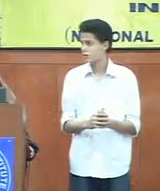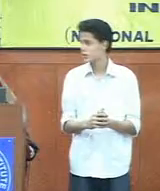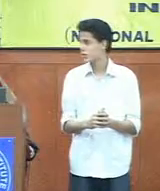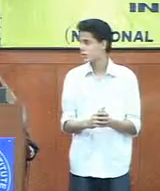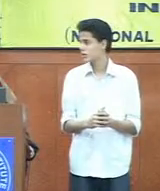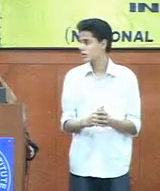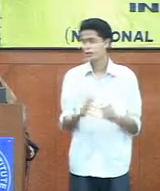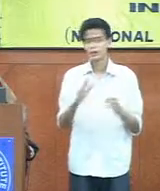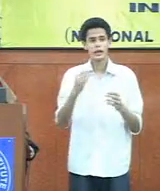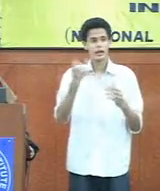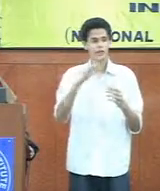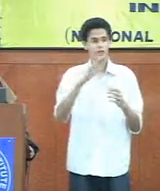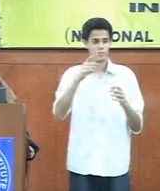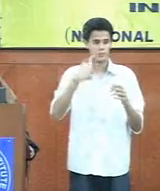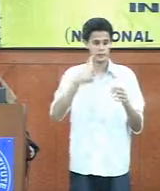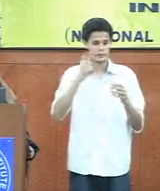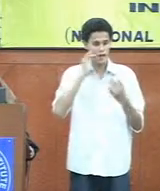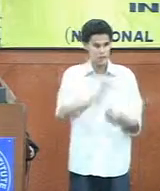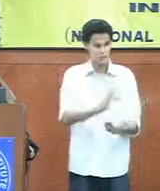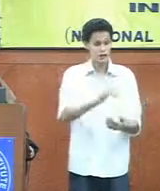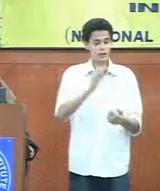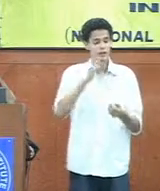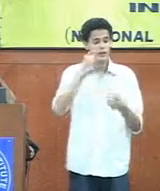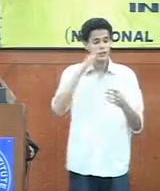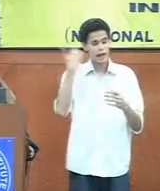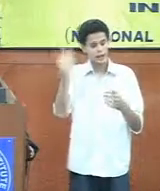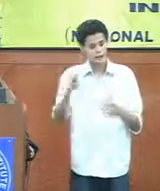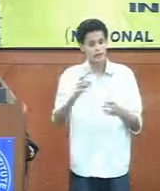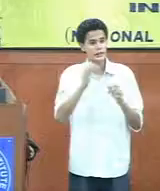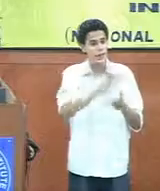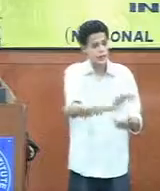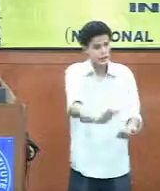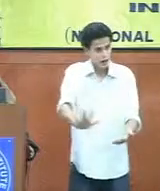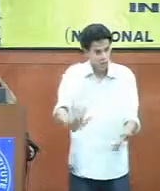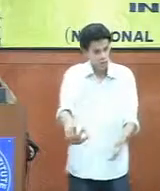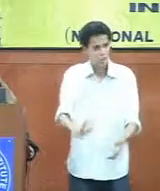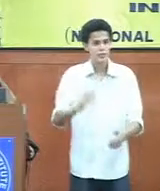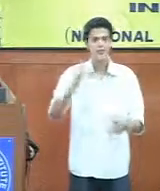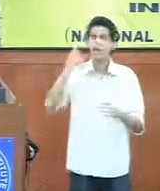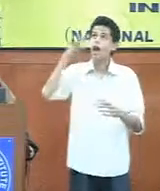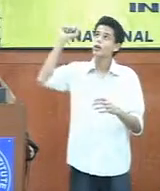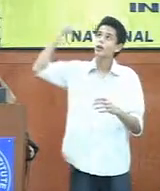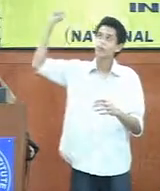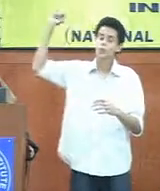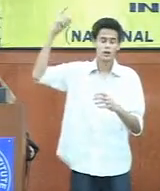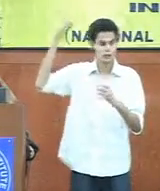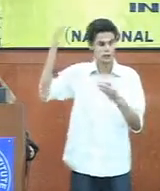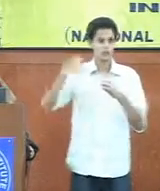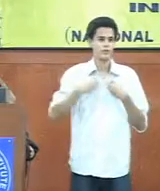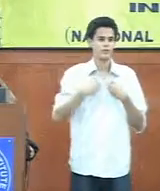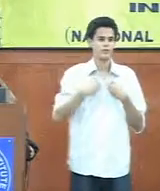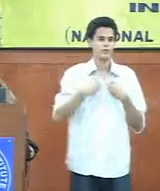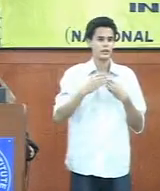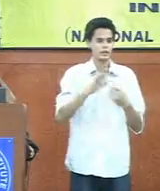some children, then those children will inherit the share of the child who has passed